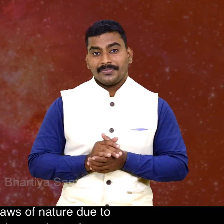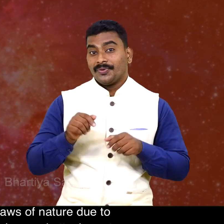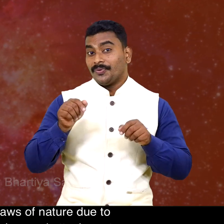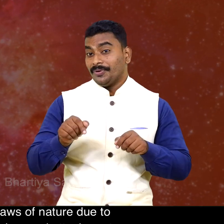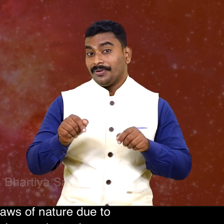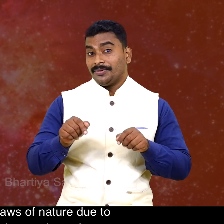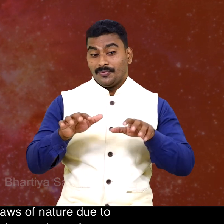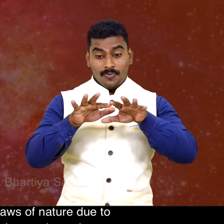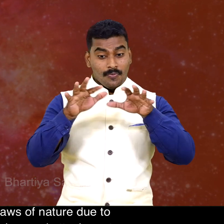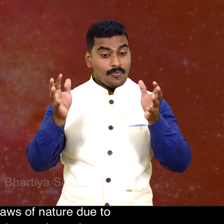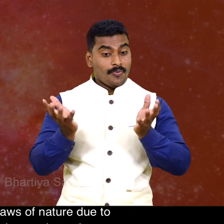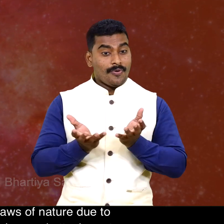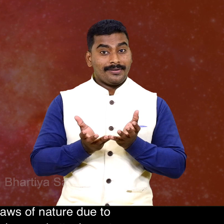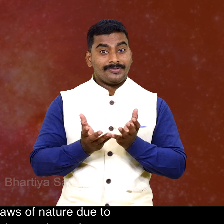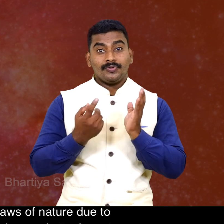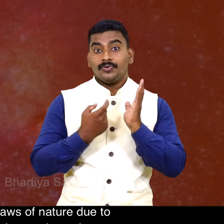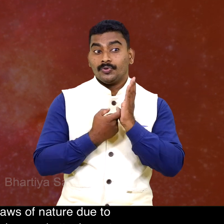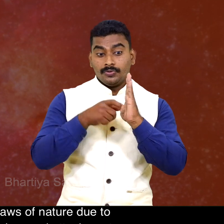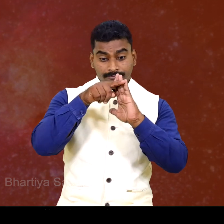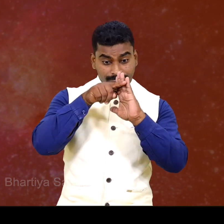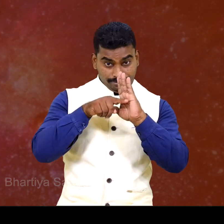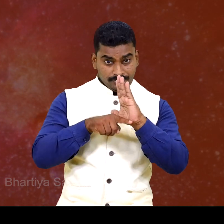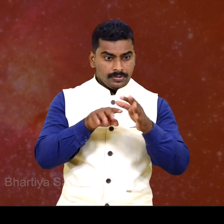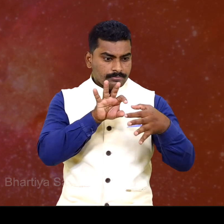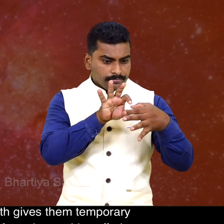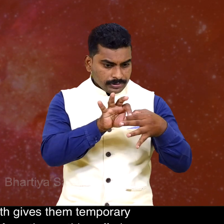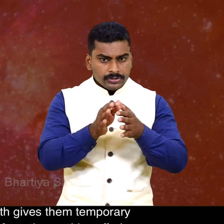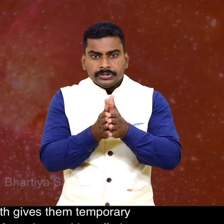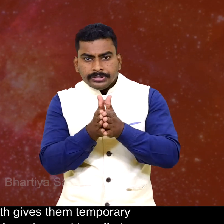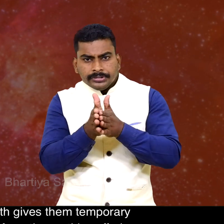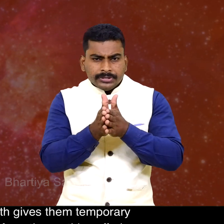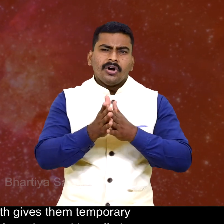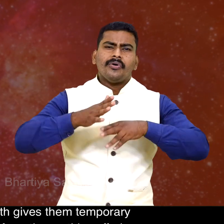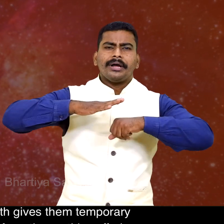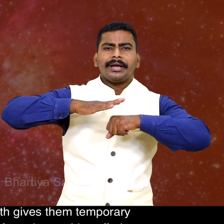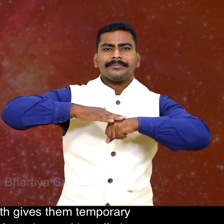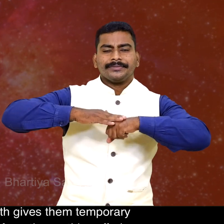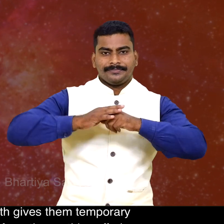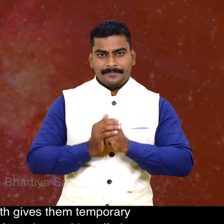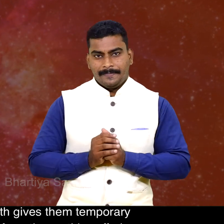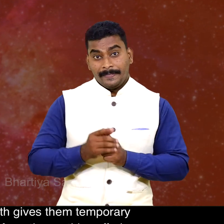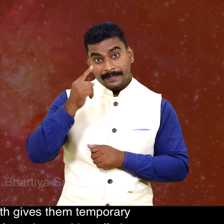due to desires and attachment. Death gives them temporary relief from the earthly